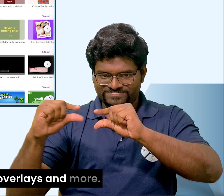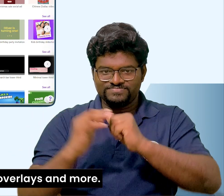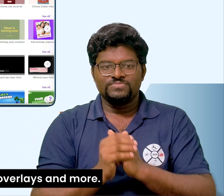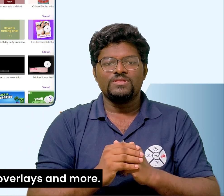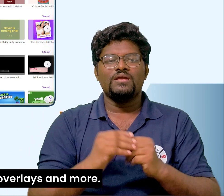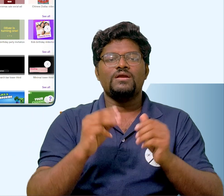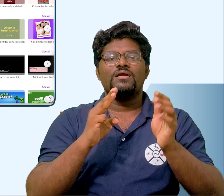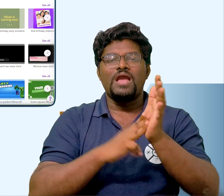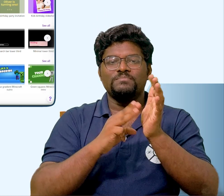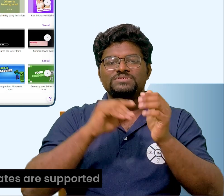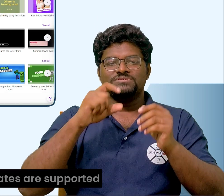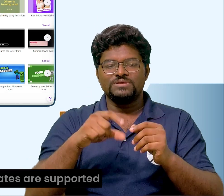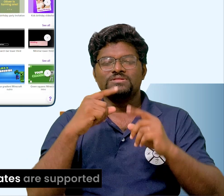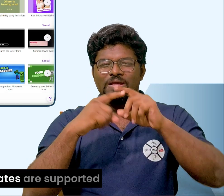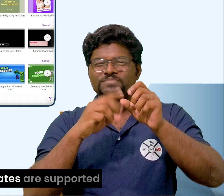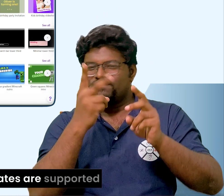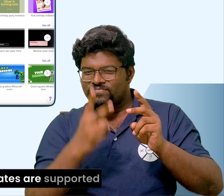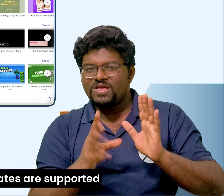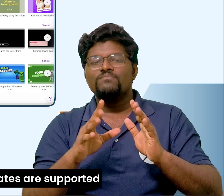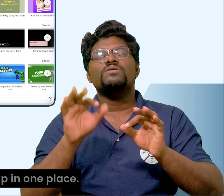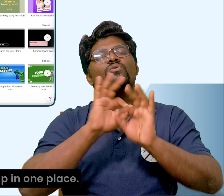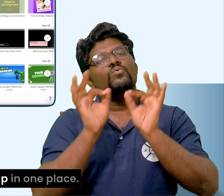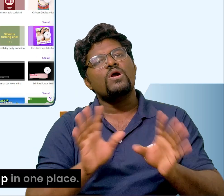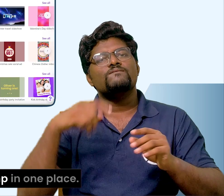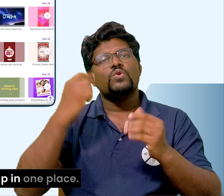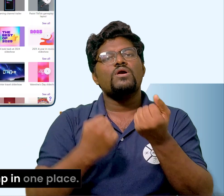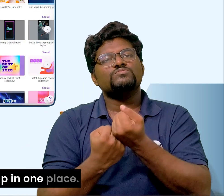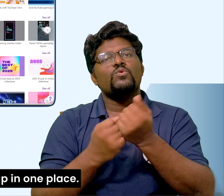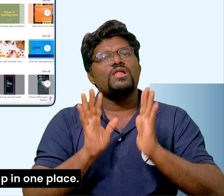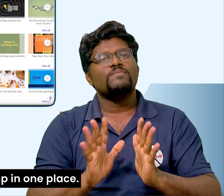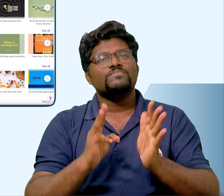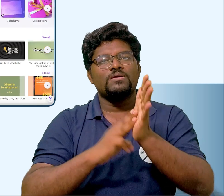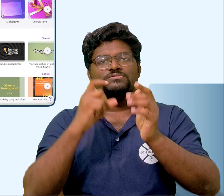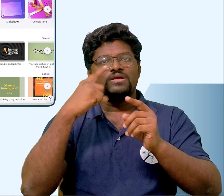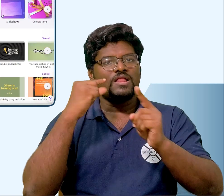more. All these templates are supported in Clipchamp in one place.